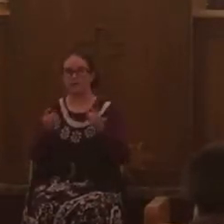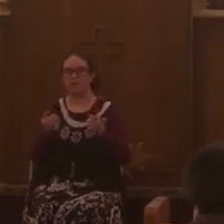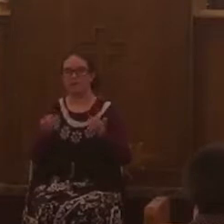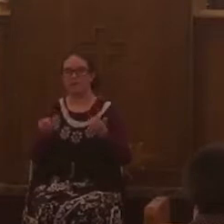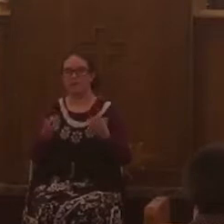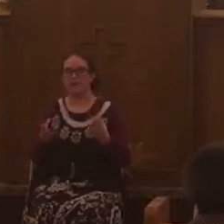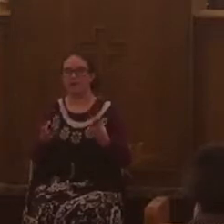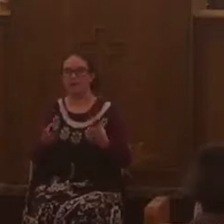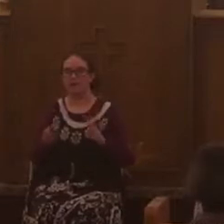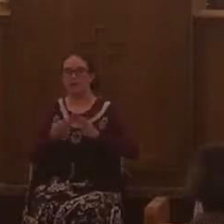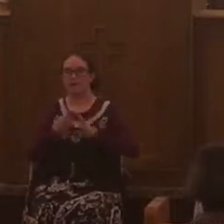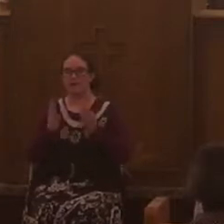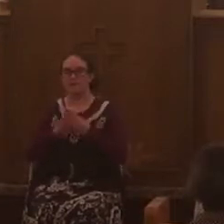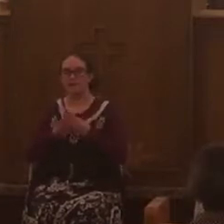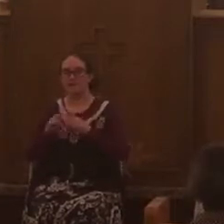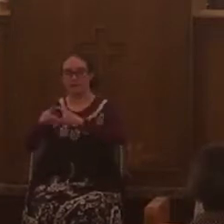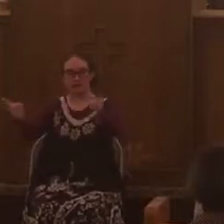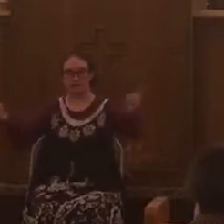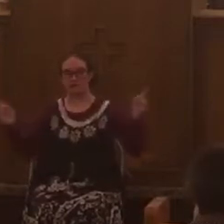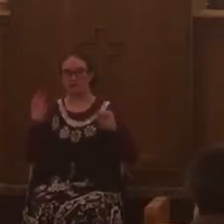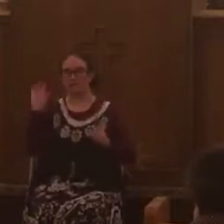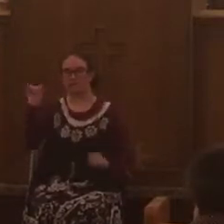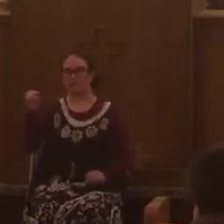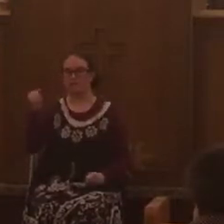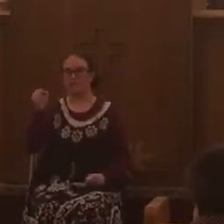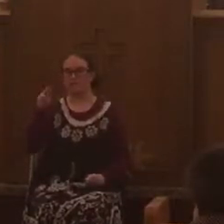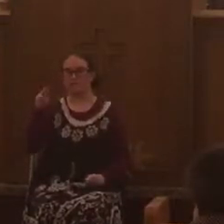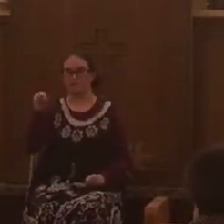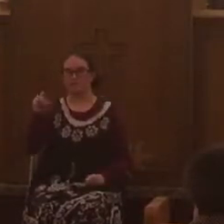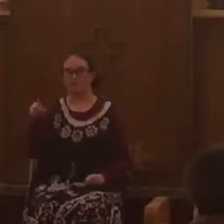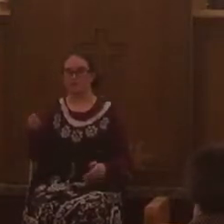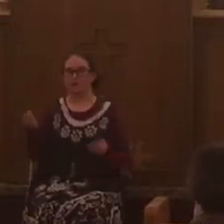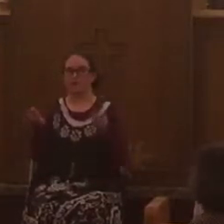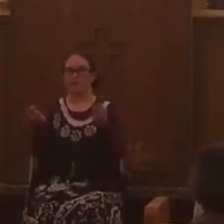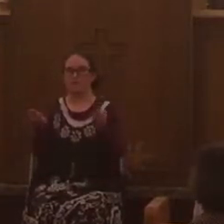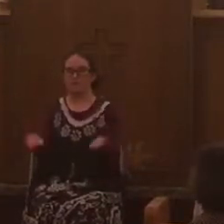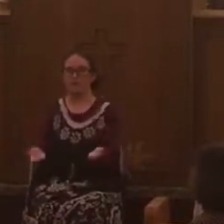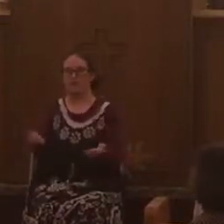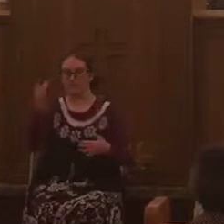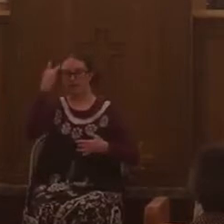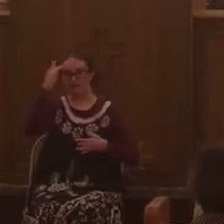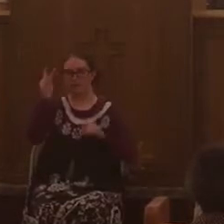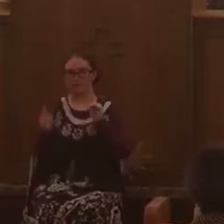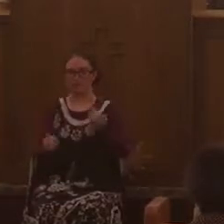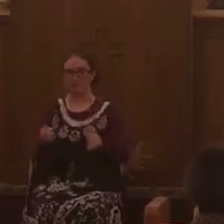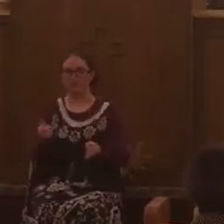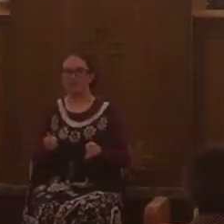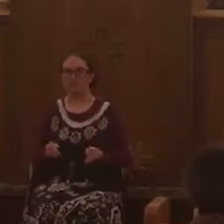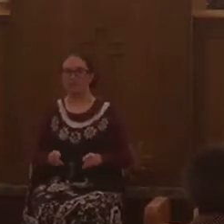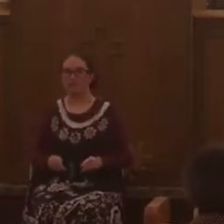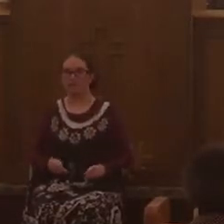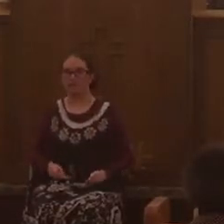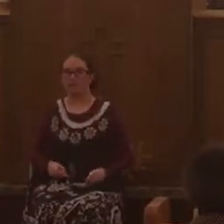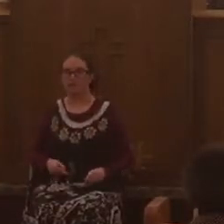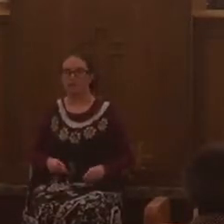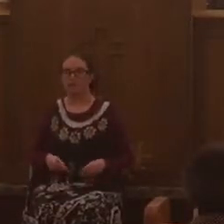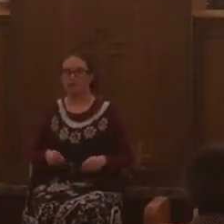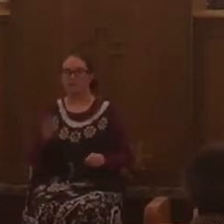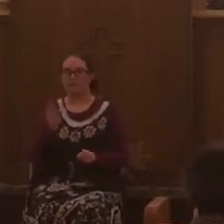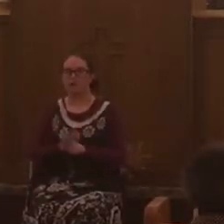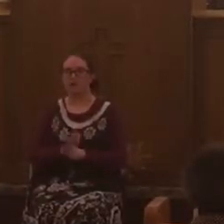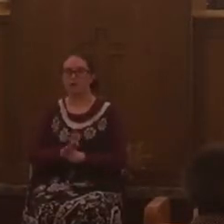this. And laid them on beds and couches, that at the least the shadow of Peter passing by might overshadow some of them.